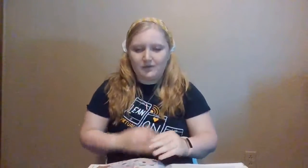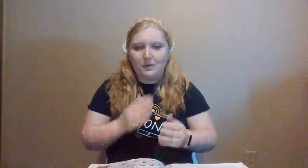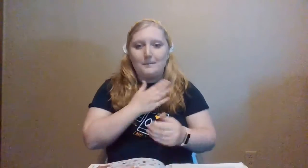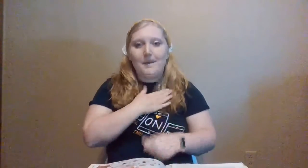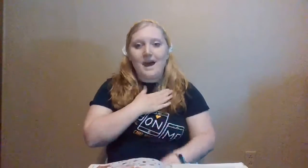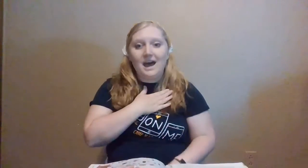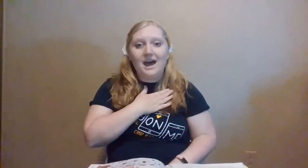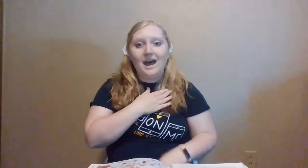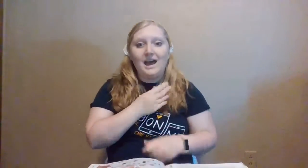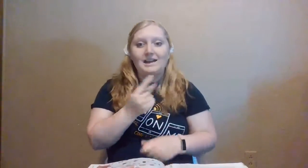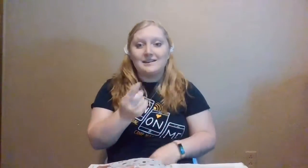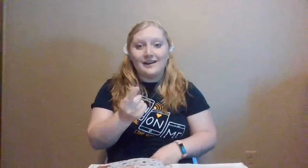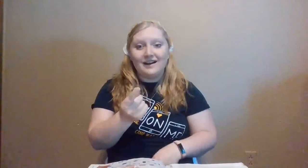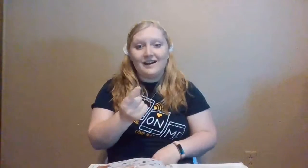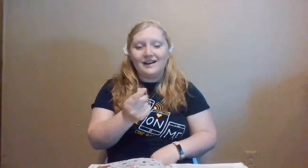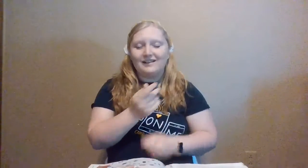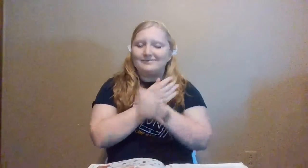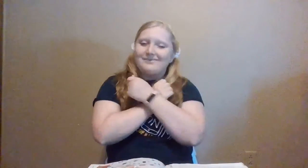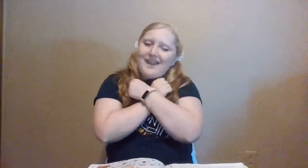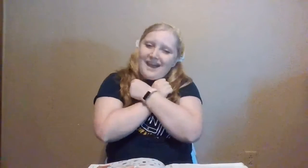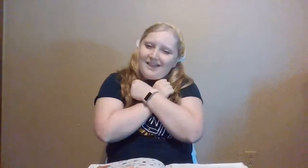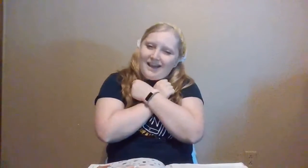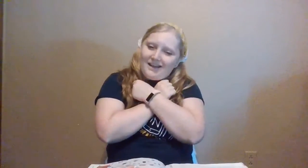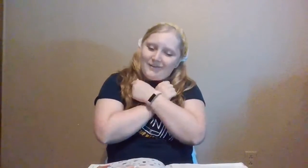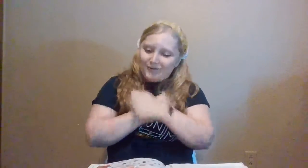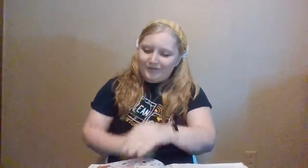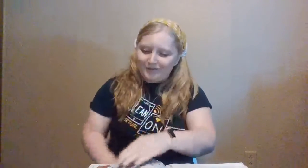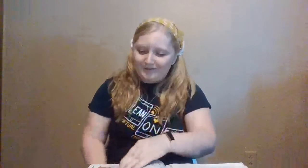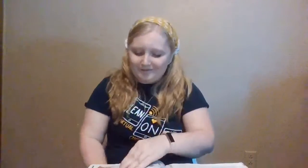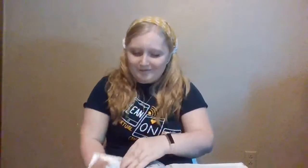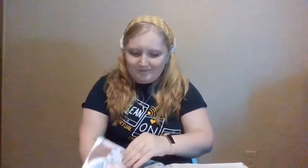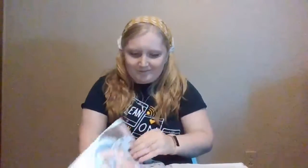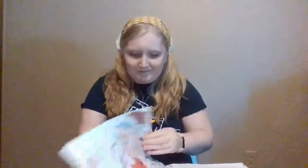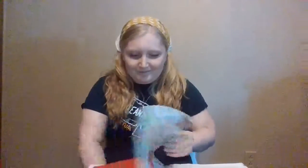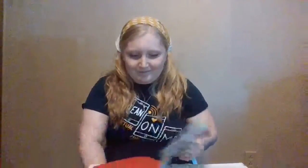So my dog I love.